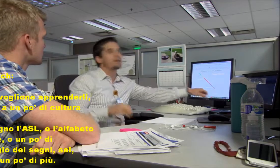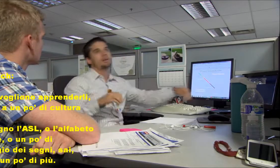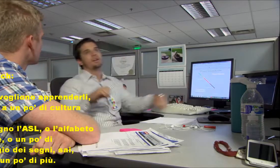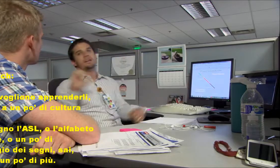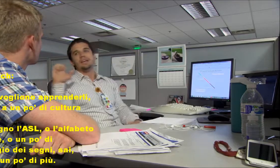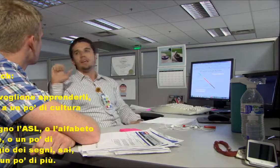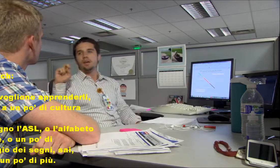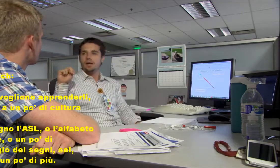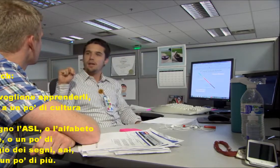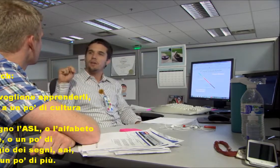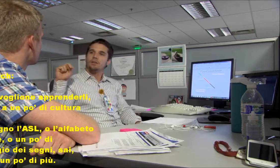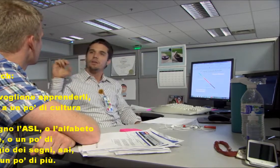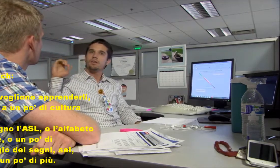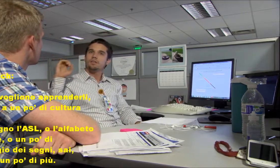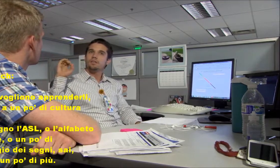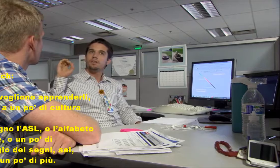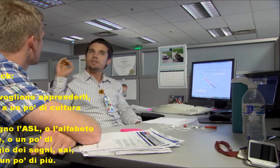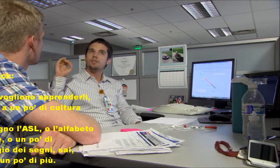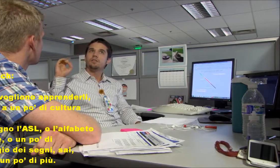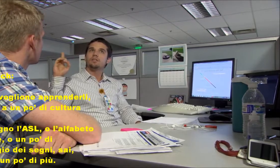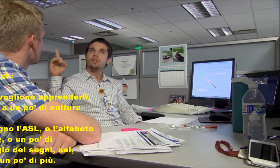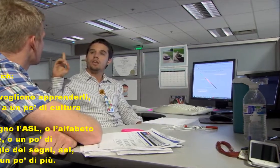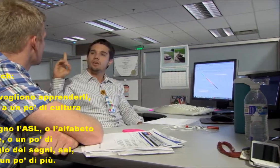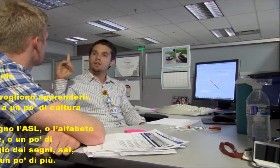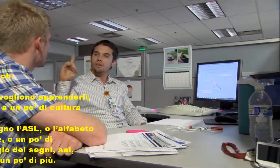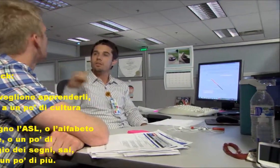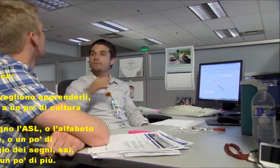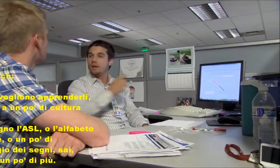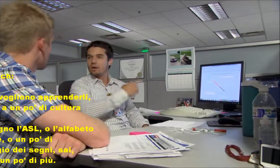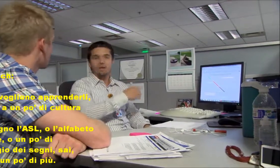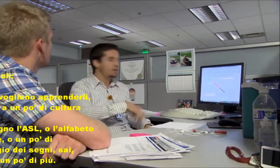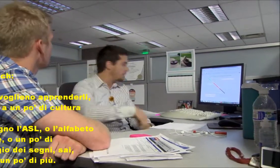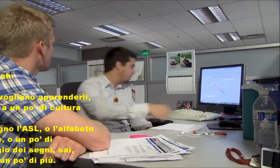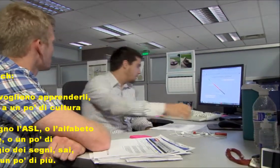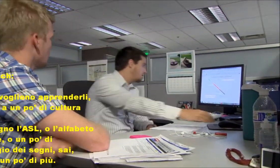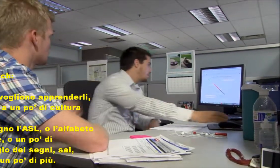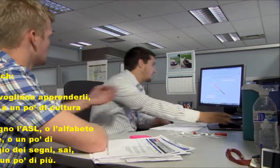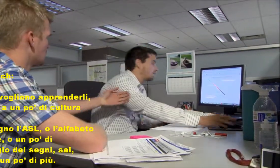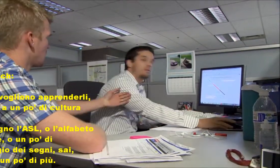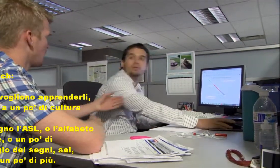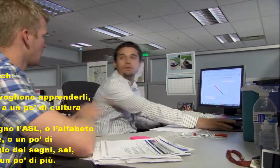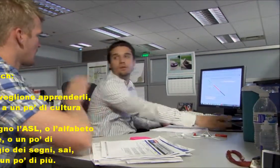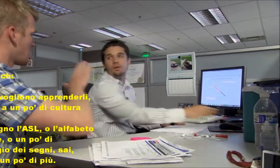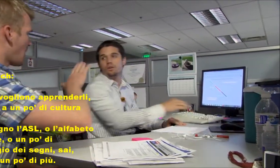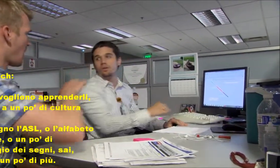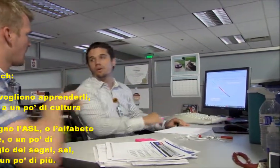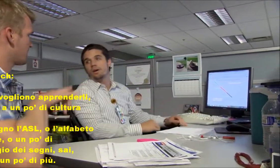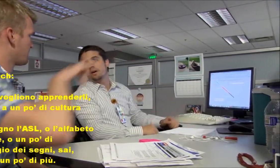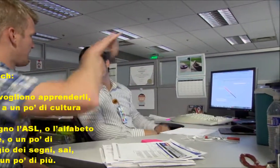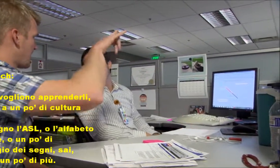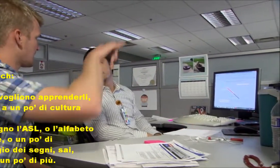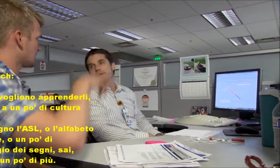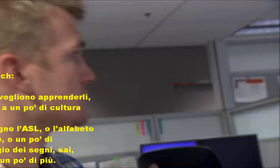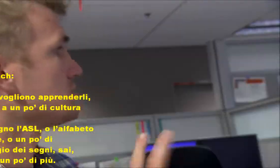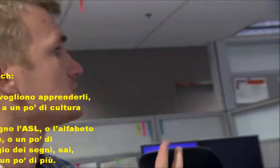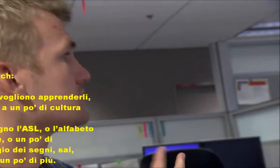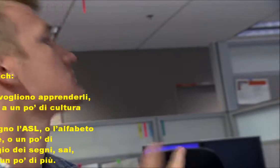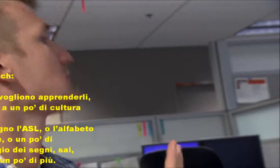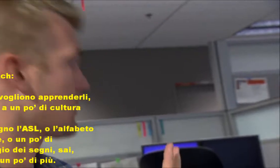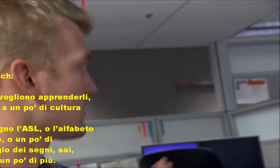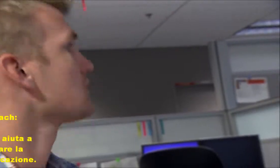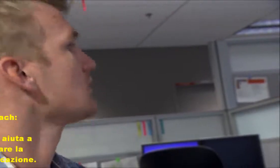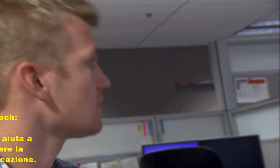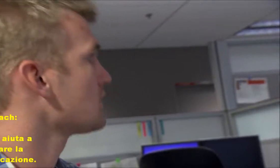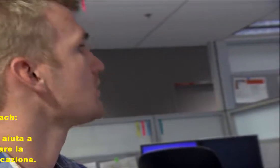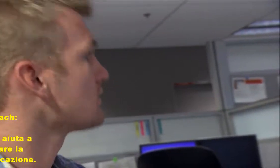Sometimes I want to learn that with a little bit of deaf culture, and I teach them ASL, teach them finger spelling, teach them a little bit of sign, more and